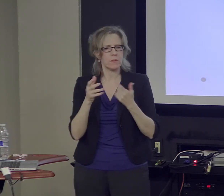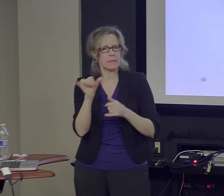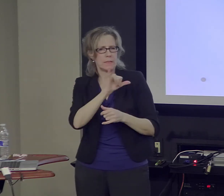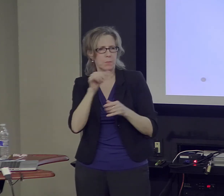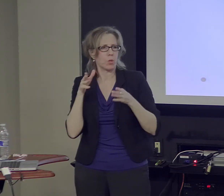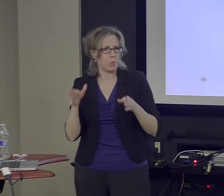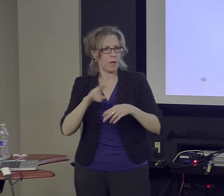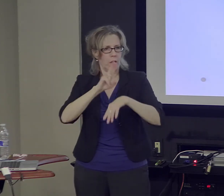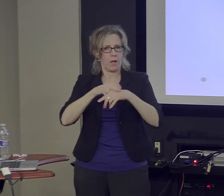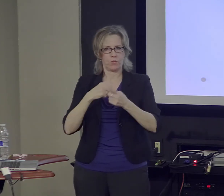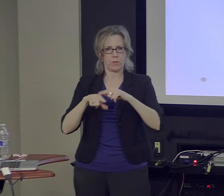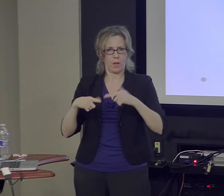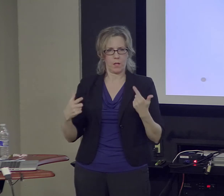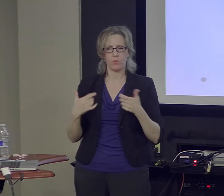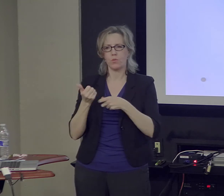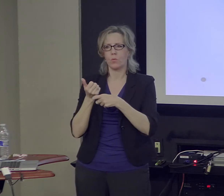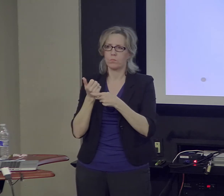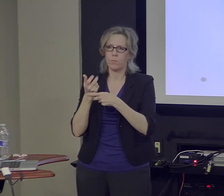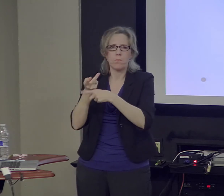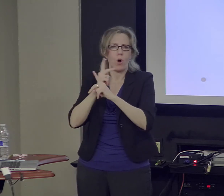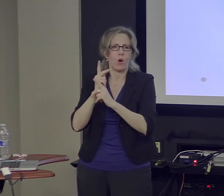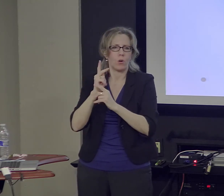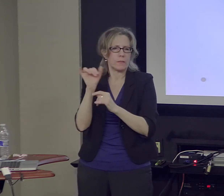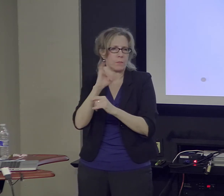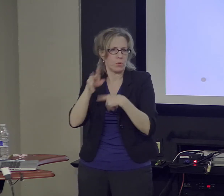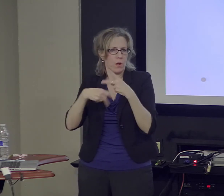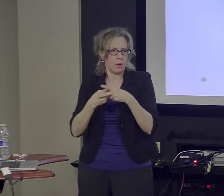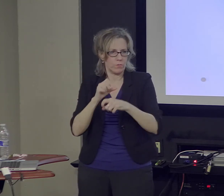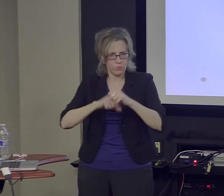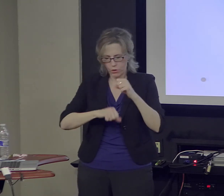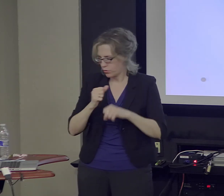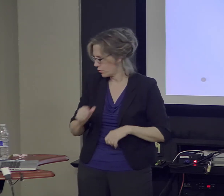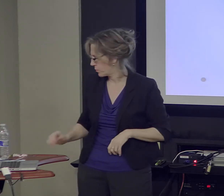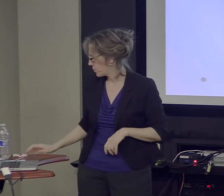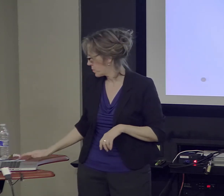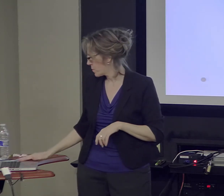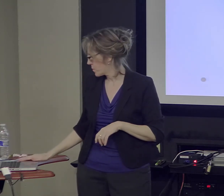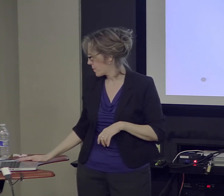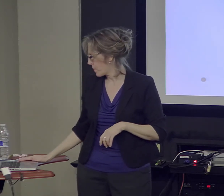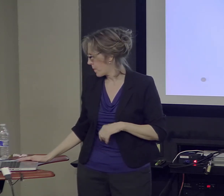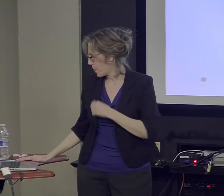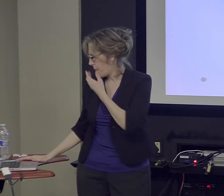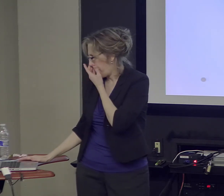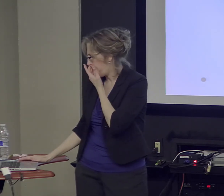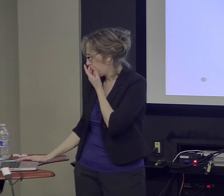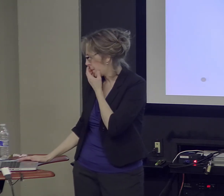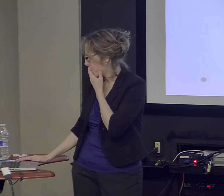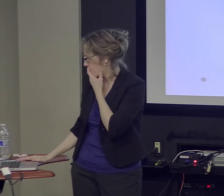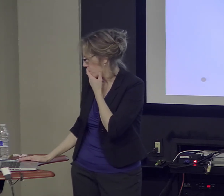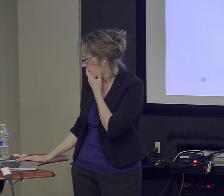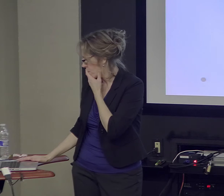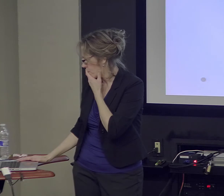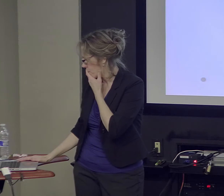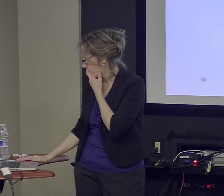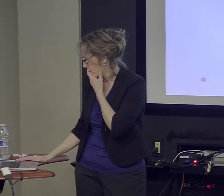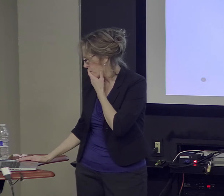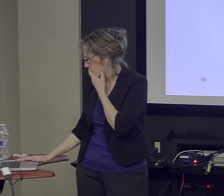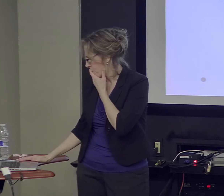SVOs. And there's phonemes and syntax and certain lexicon structures that are observed in full